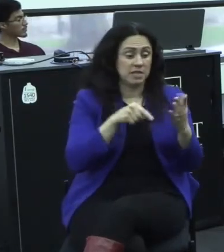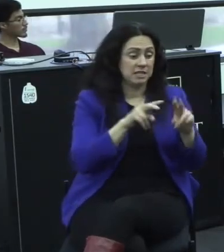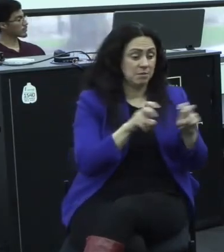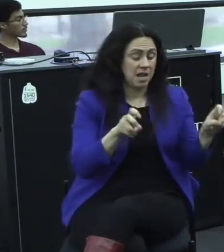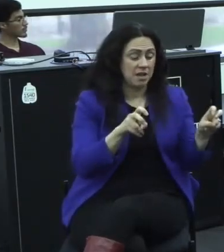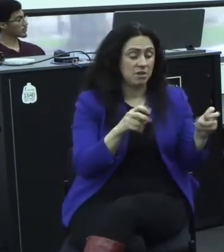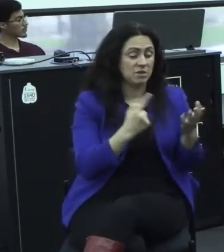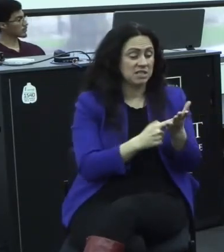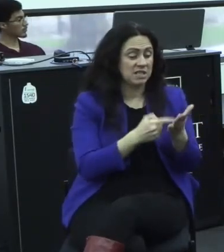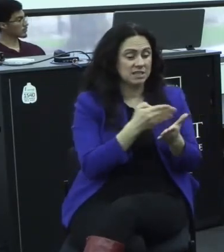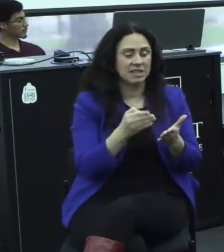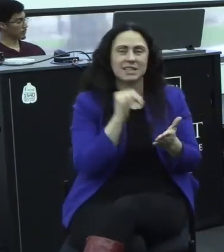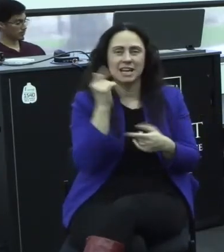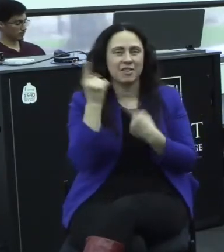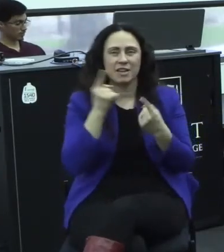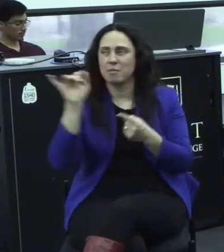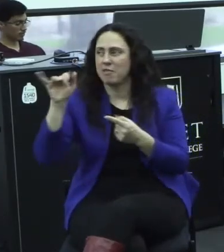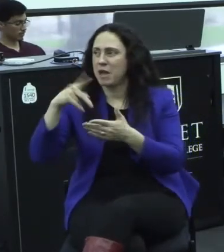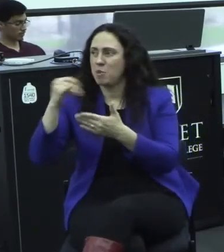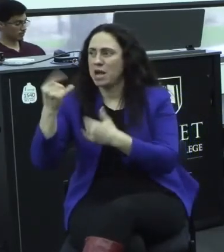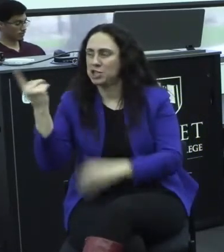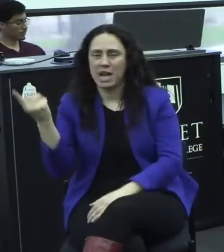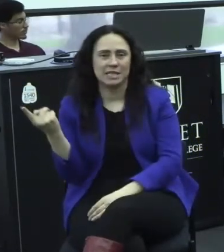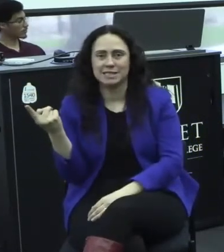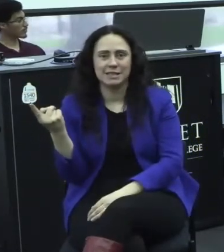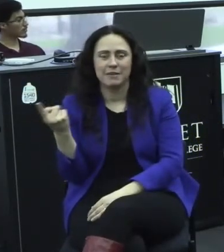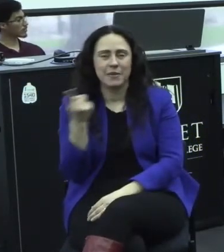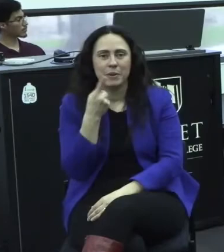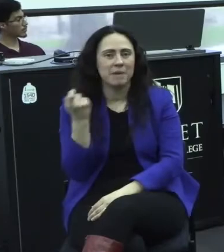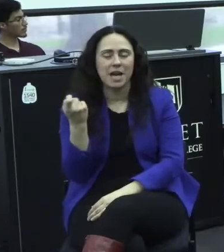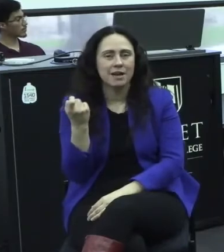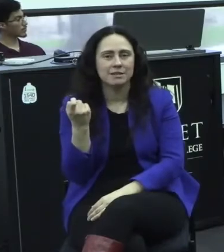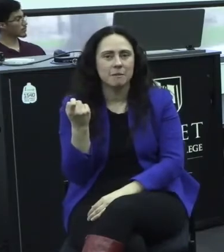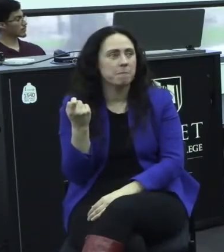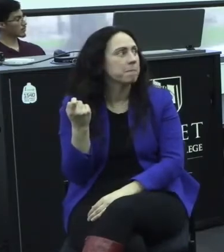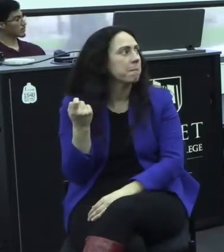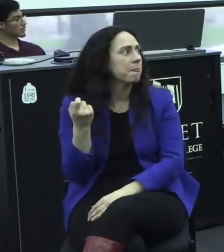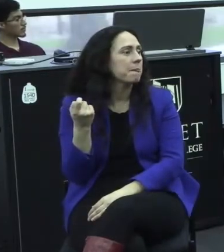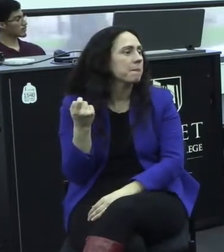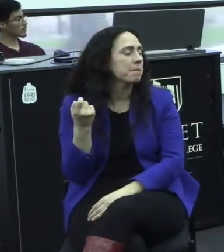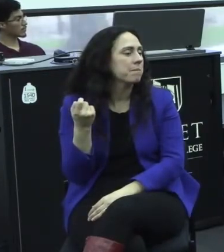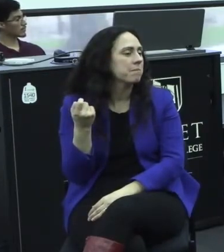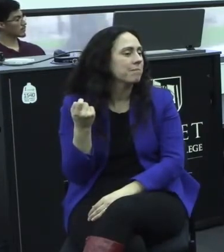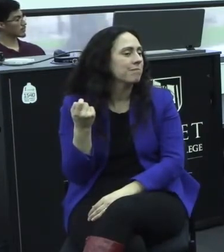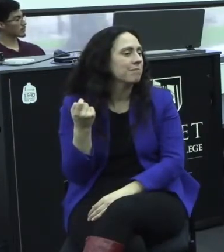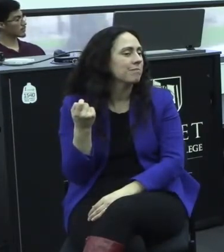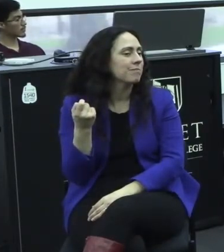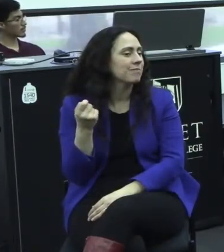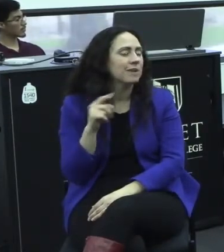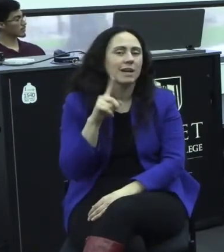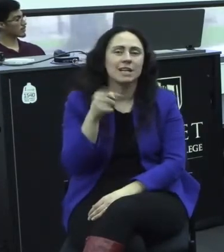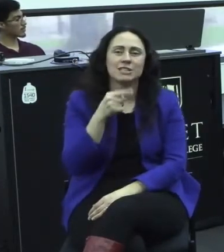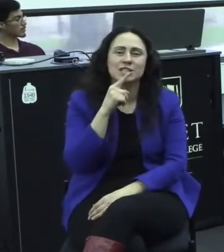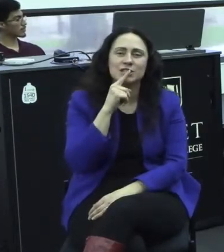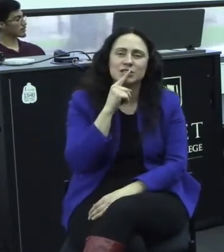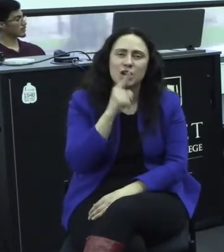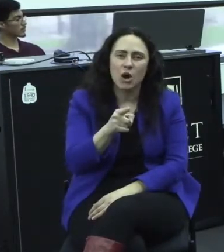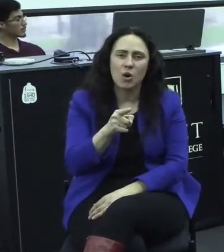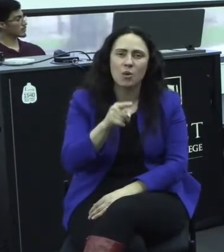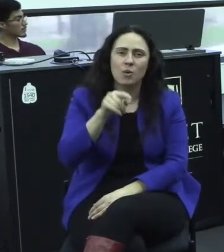of things, I didn't even think about this project because it's just so